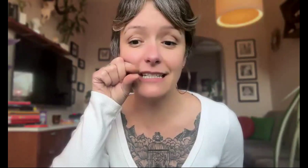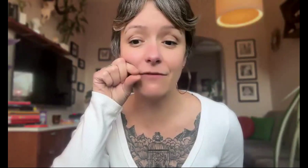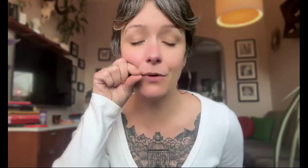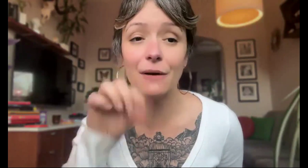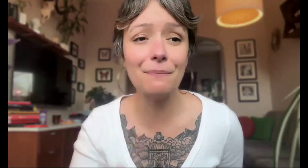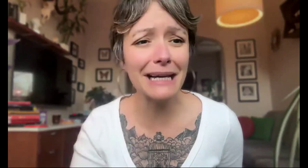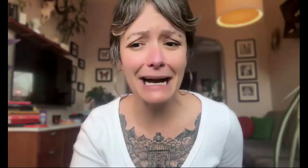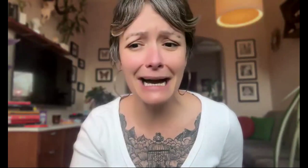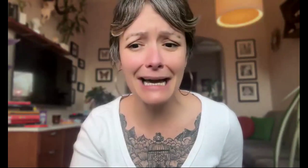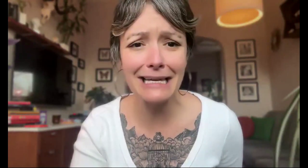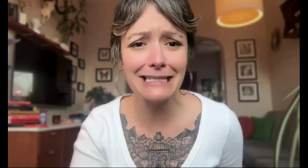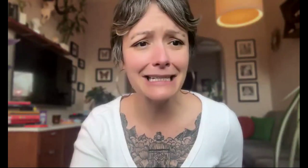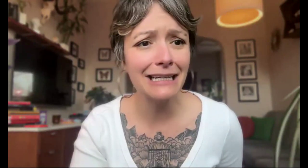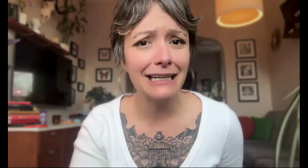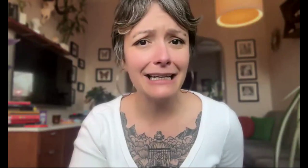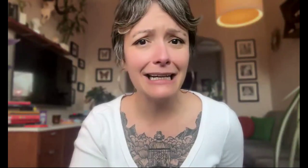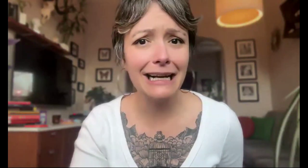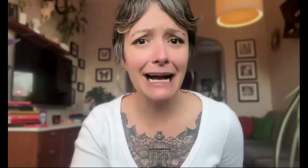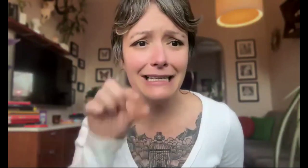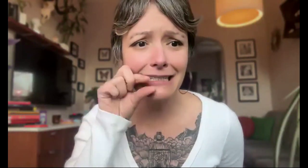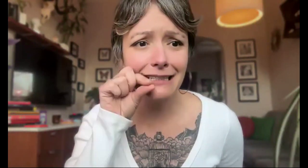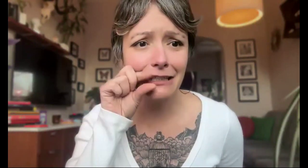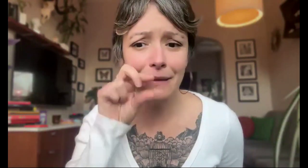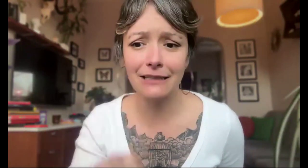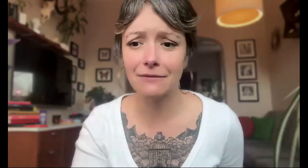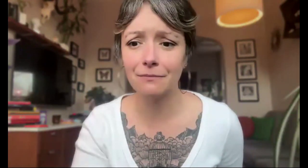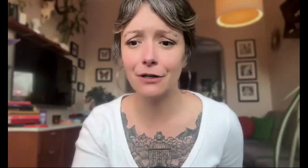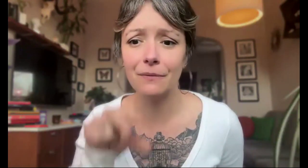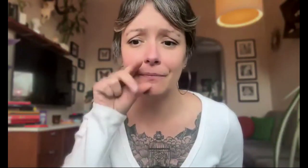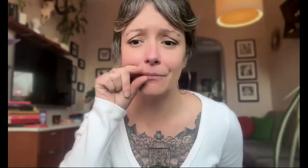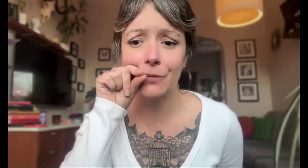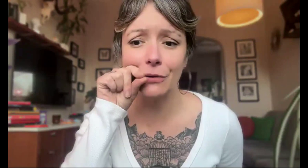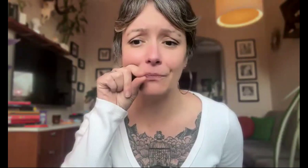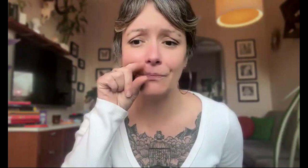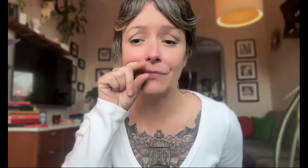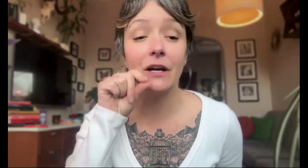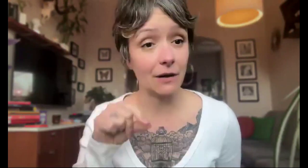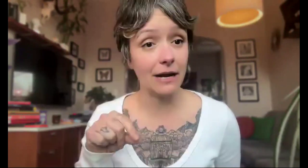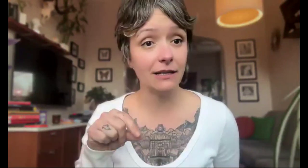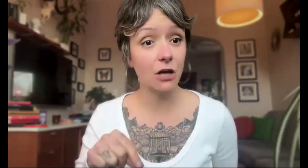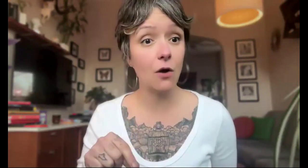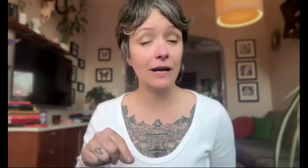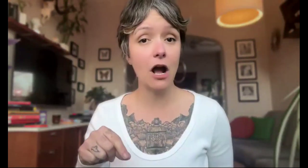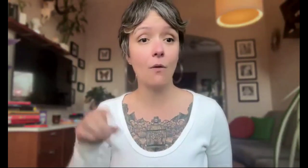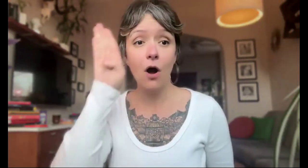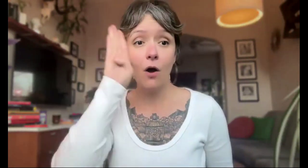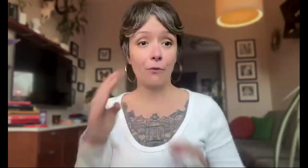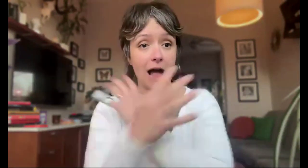sign for bird? Because it has little beaks. Bird. Bird. Okay, ready? So we know